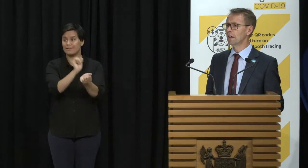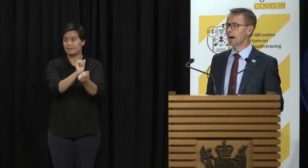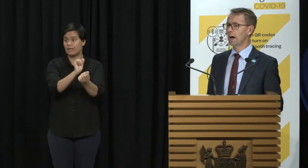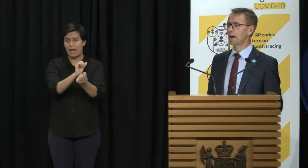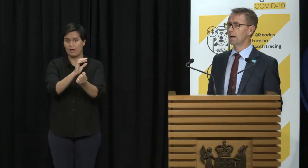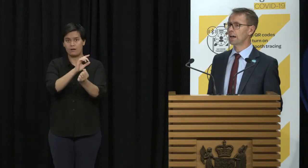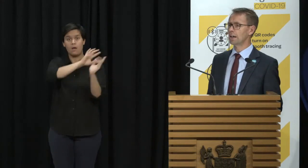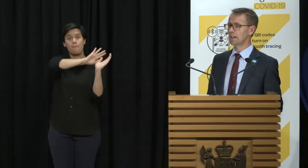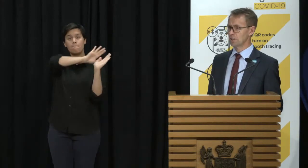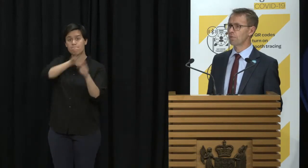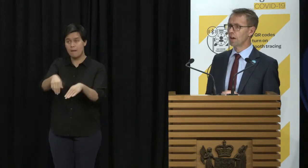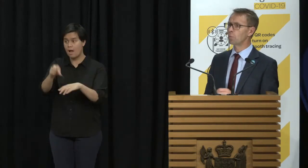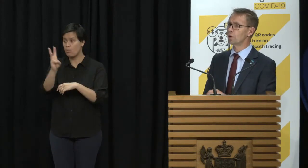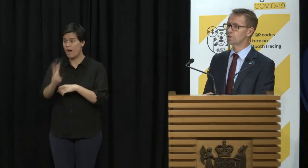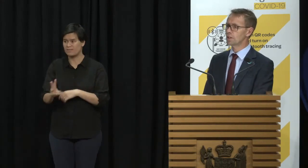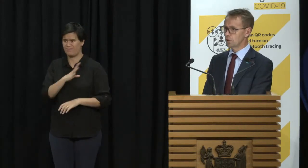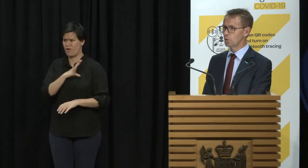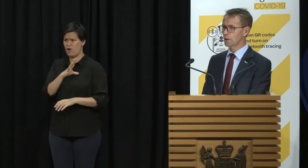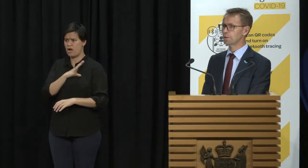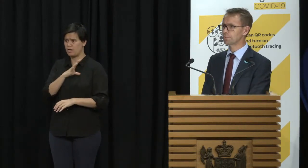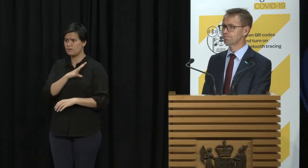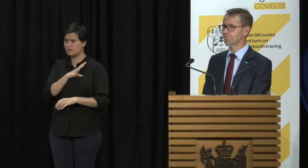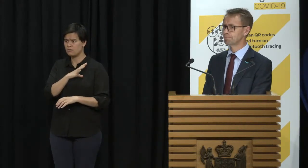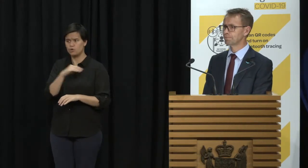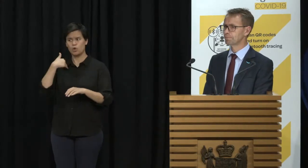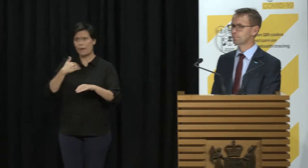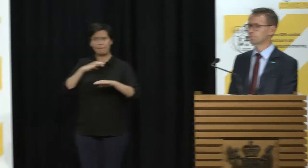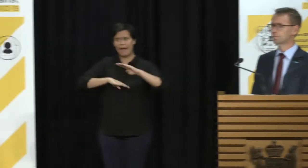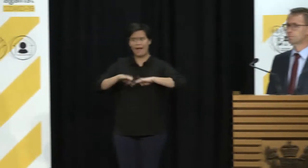home as if they were in Auckland.